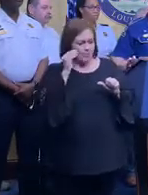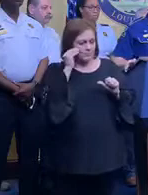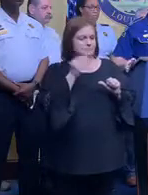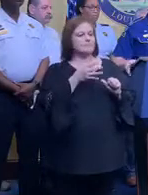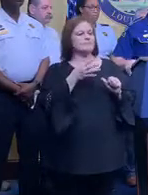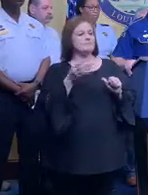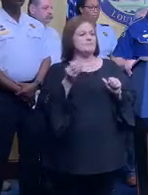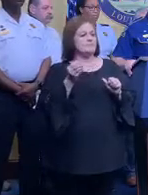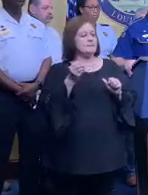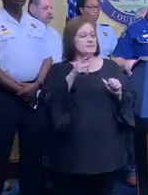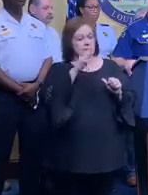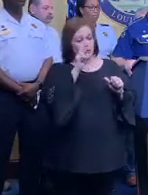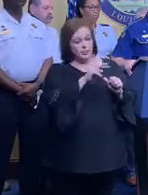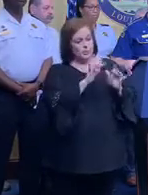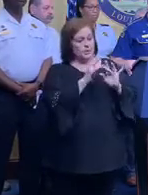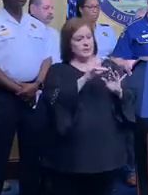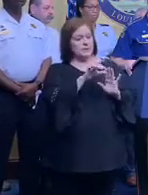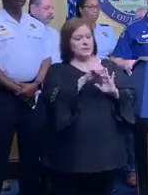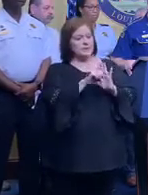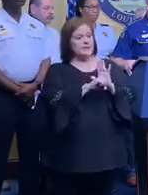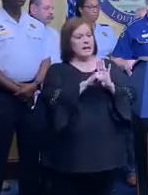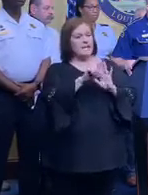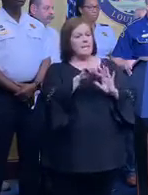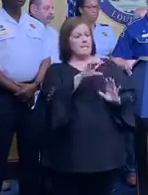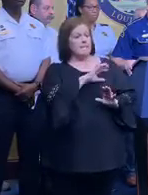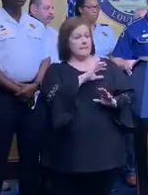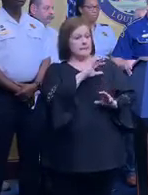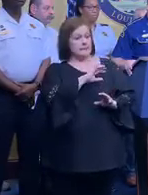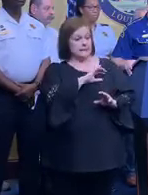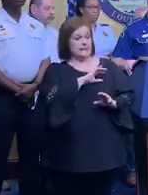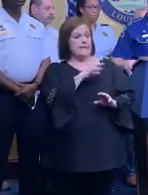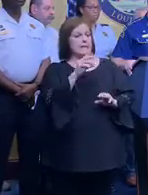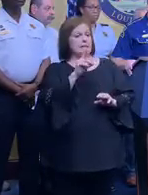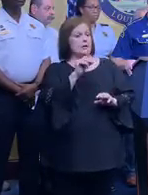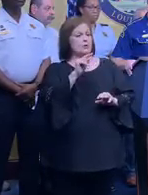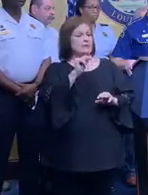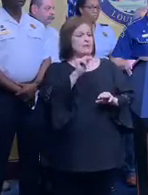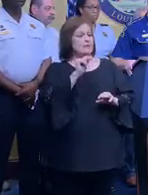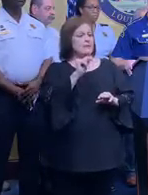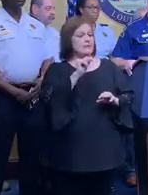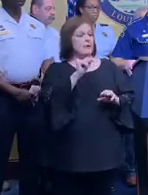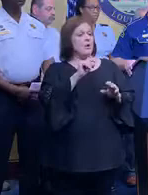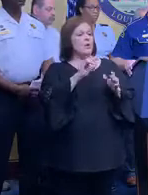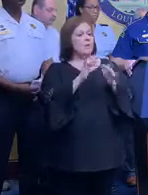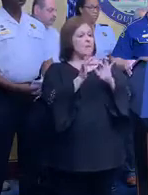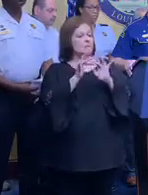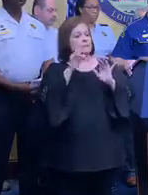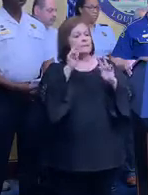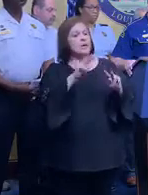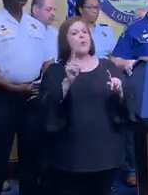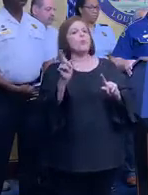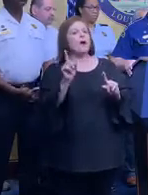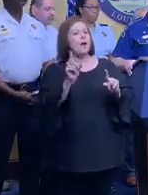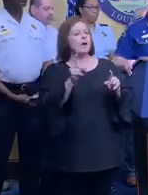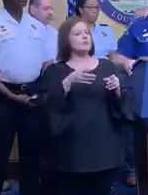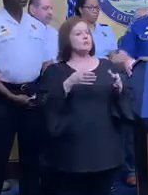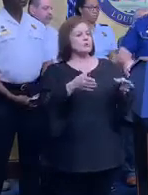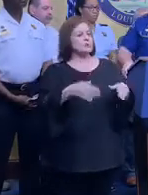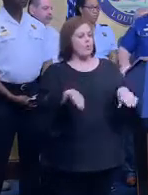And there's links on the Louisiana State Police website and also the DOT website to monitor road closures. Thank